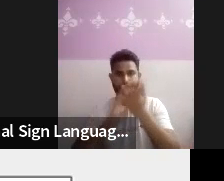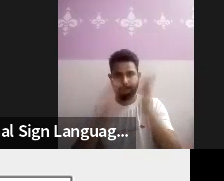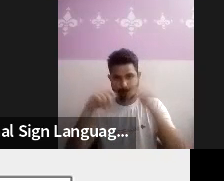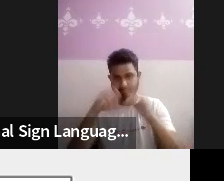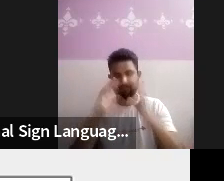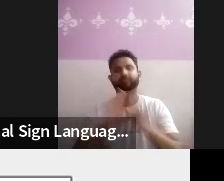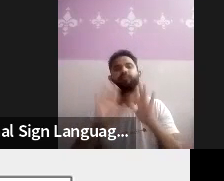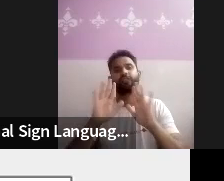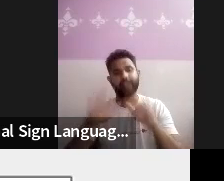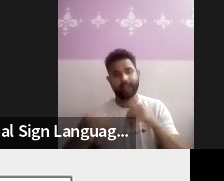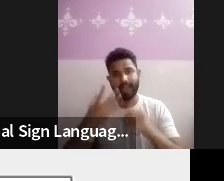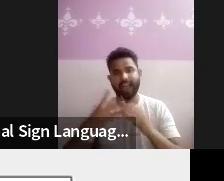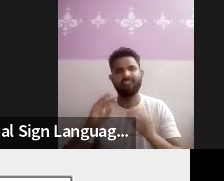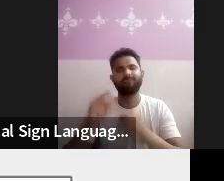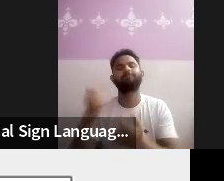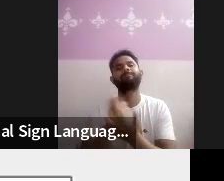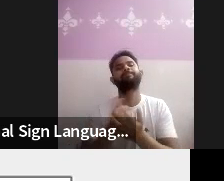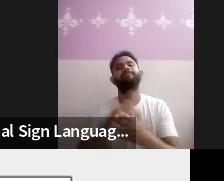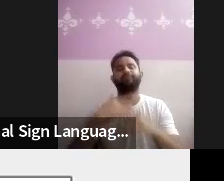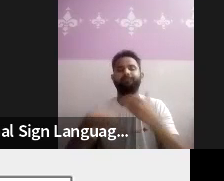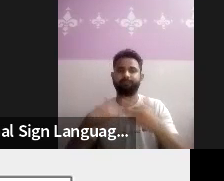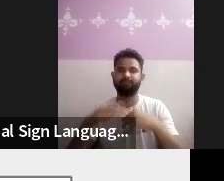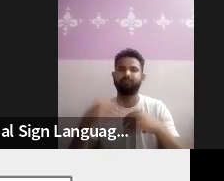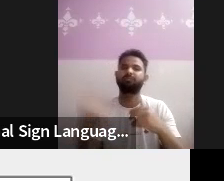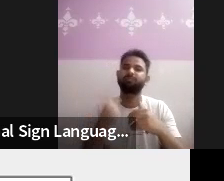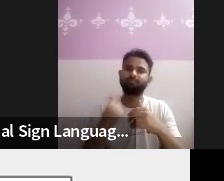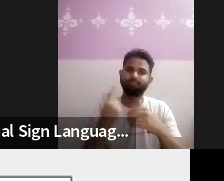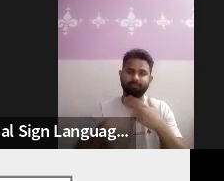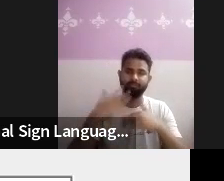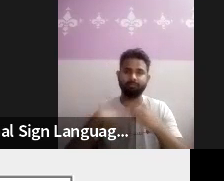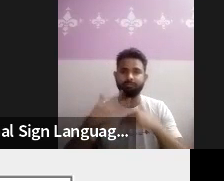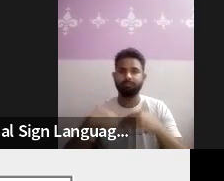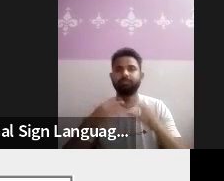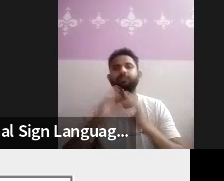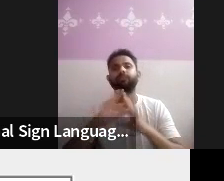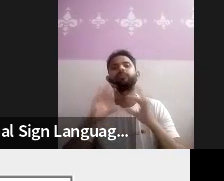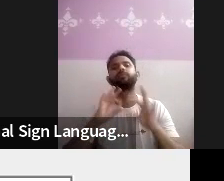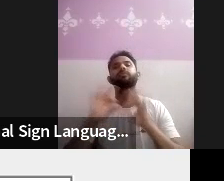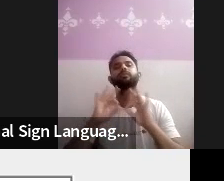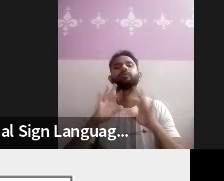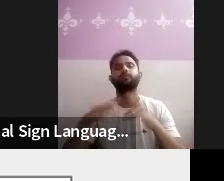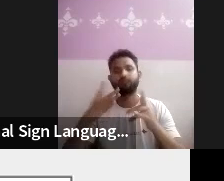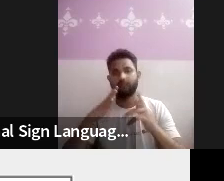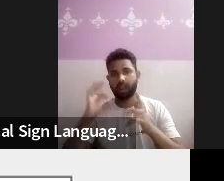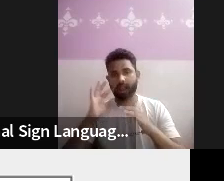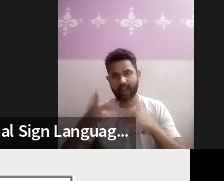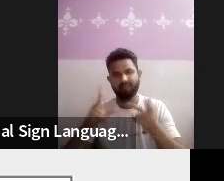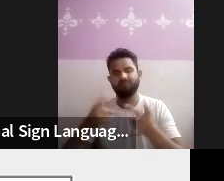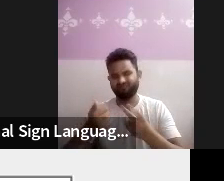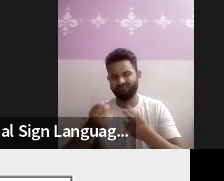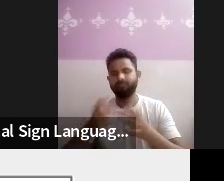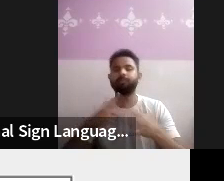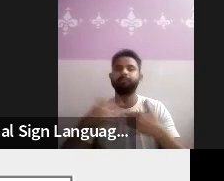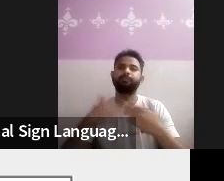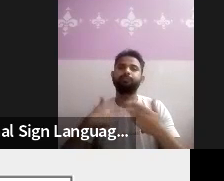are implemented, usually they're implemented pretty poorly, and sometimes to the point where they're dangerous, like ramps